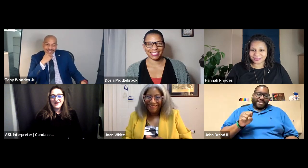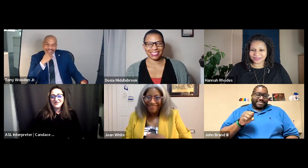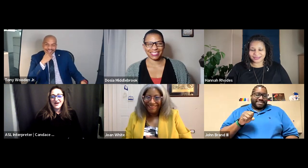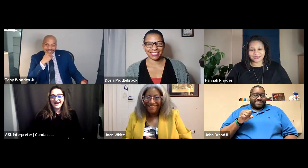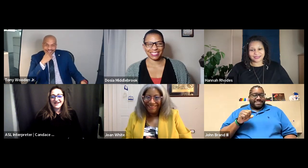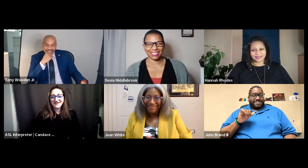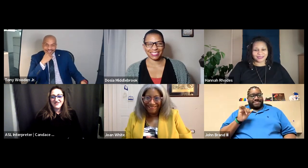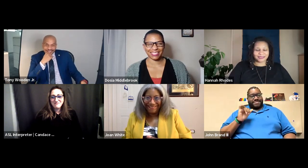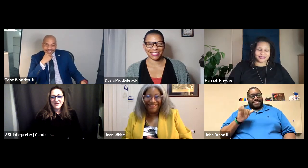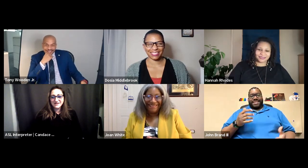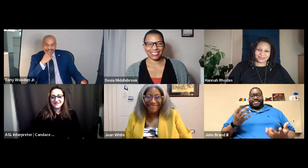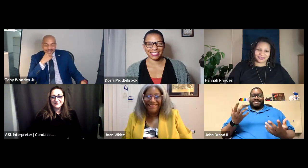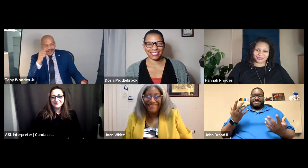right away and I'd get on that bus.